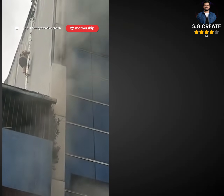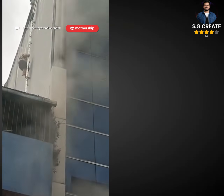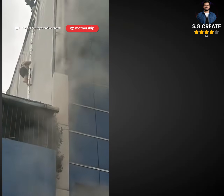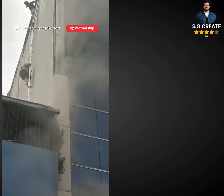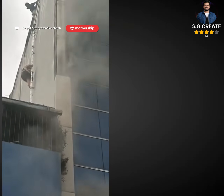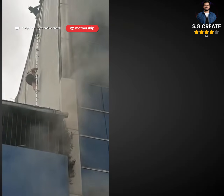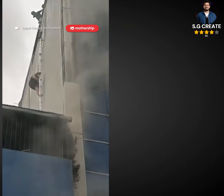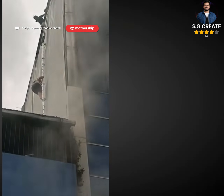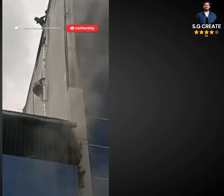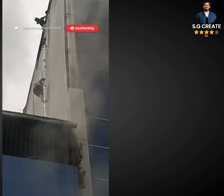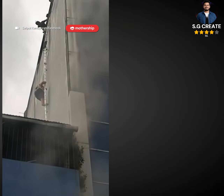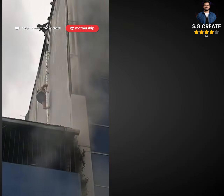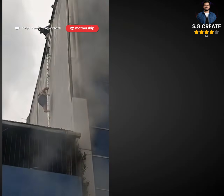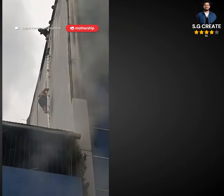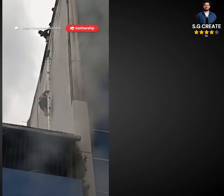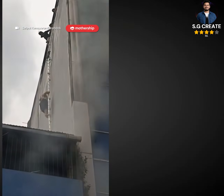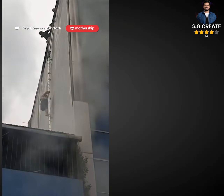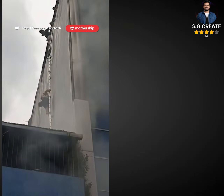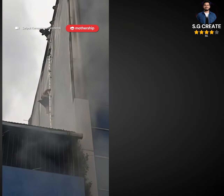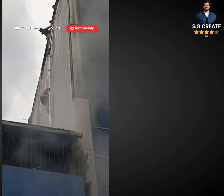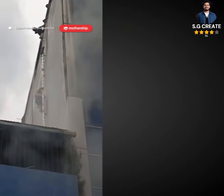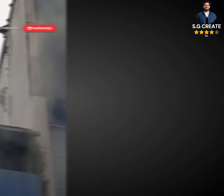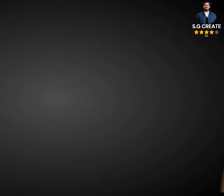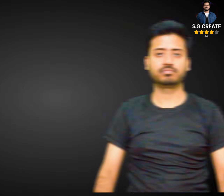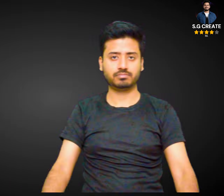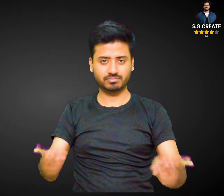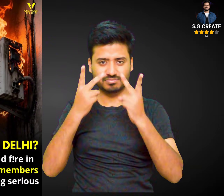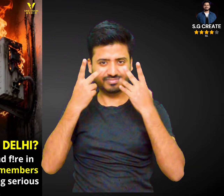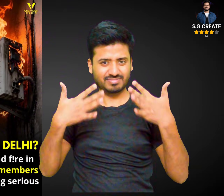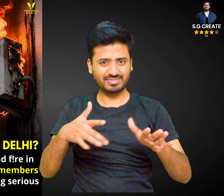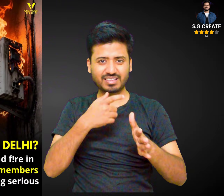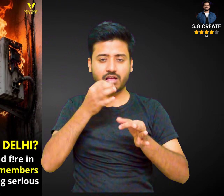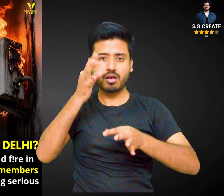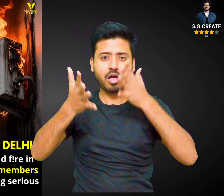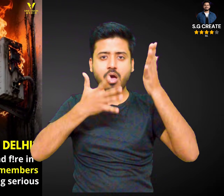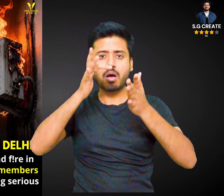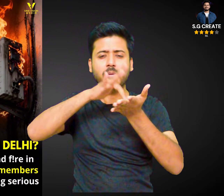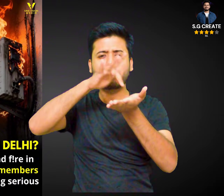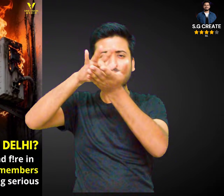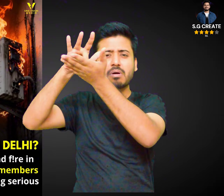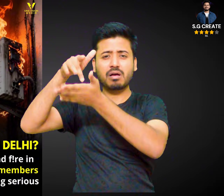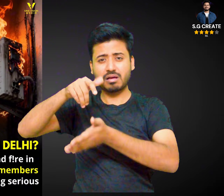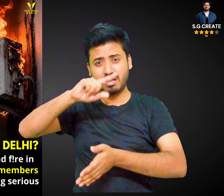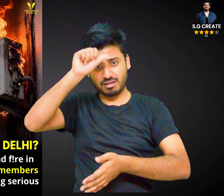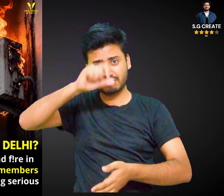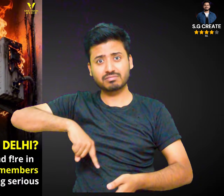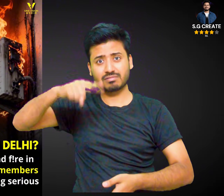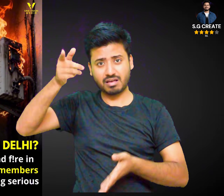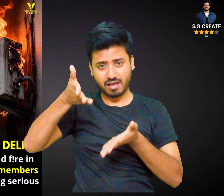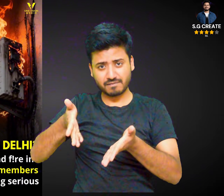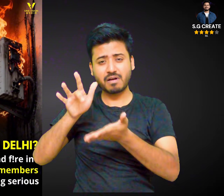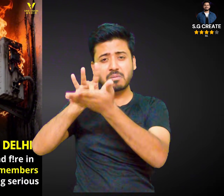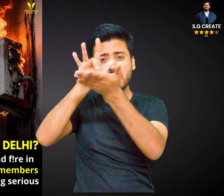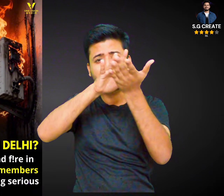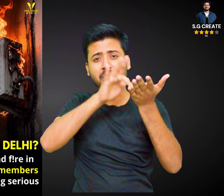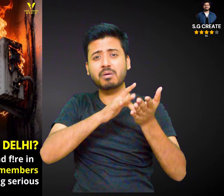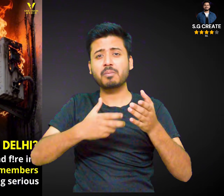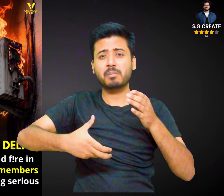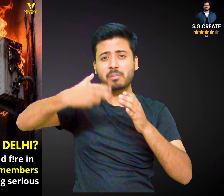kicks invisible sparks or smoke from the indoor or outdoor unit. Loud, grinding, or unusual rattling